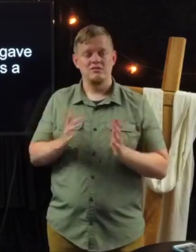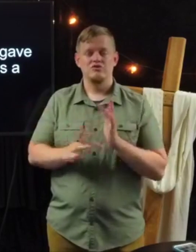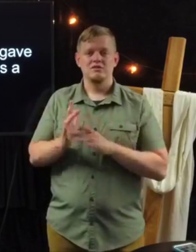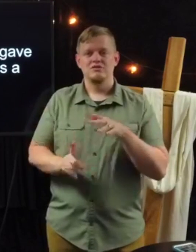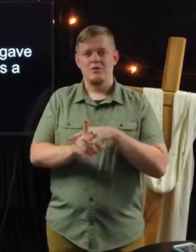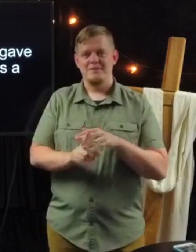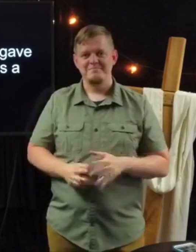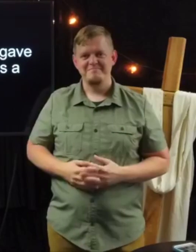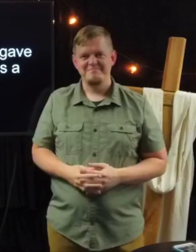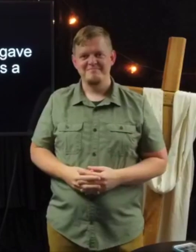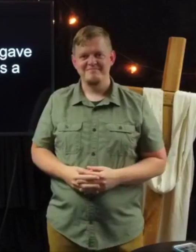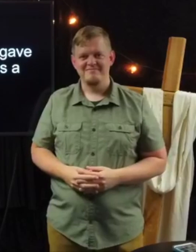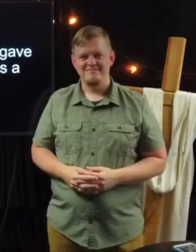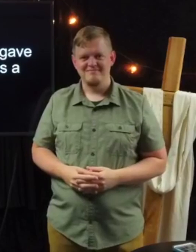And then Jesus shows up.